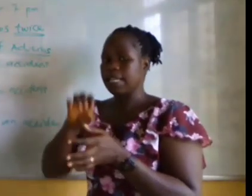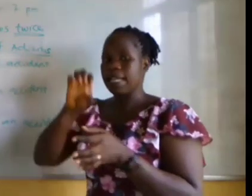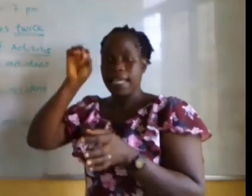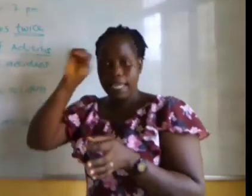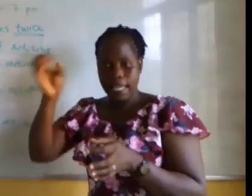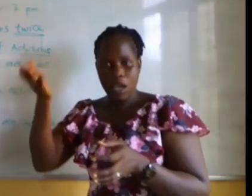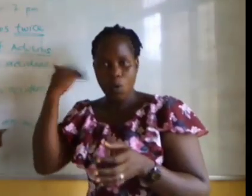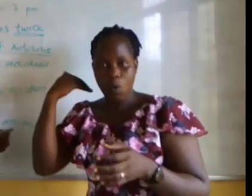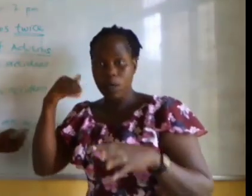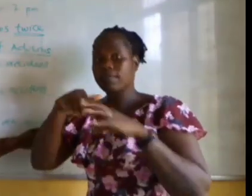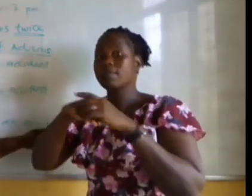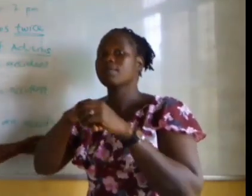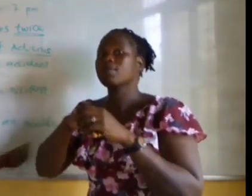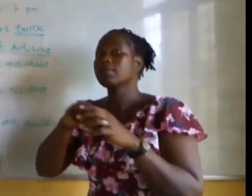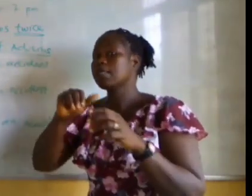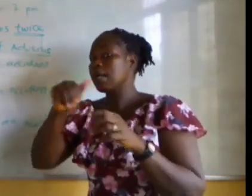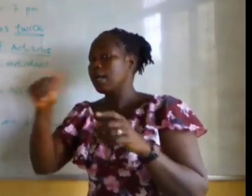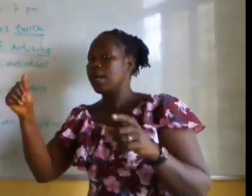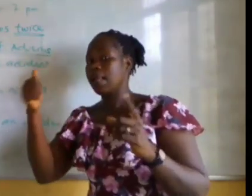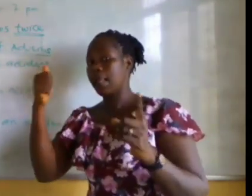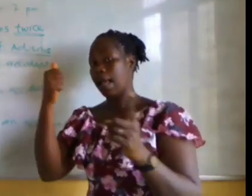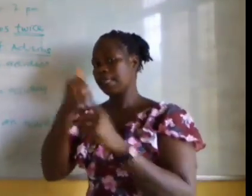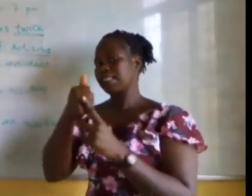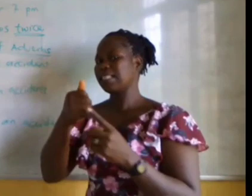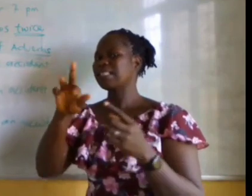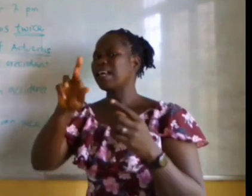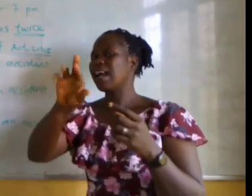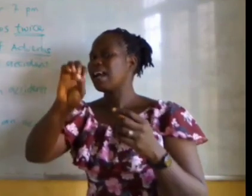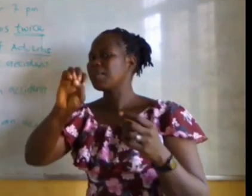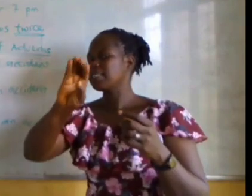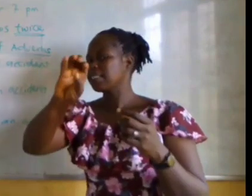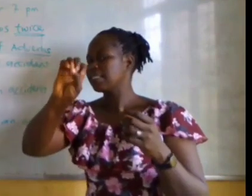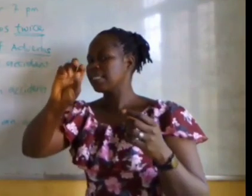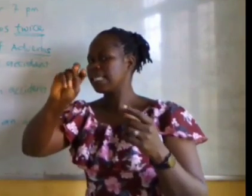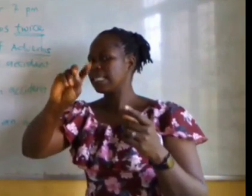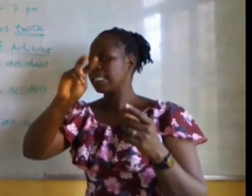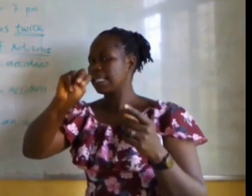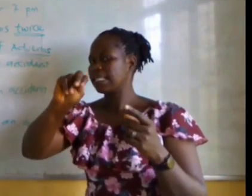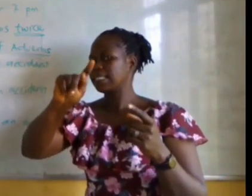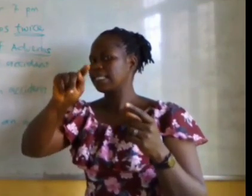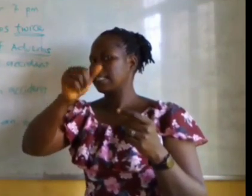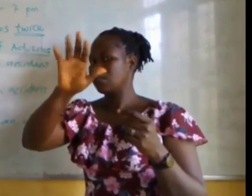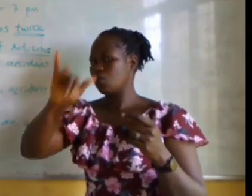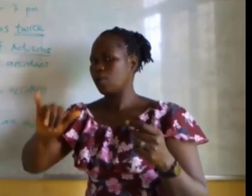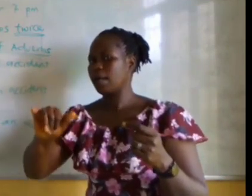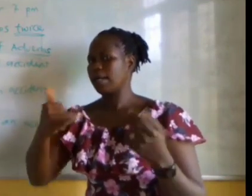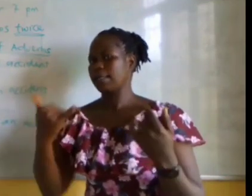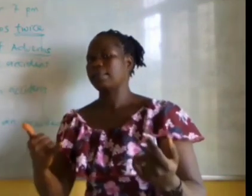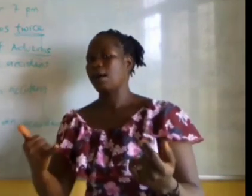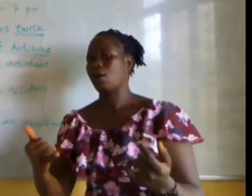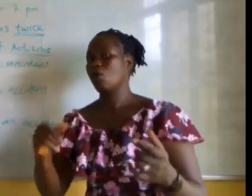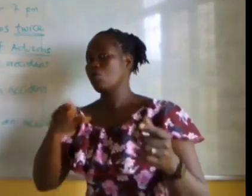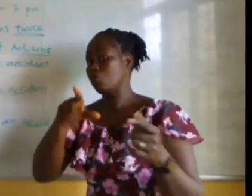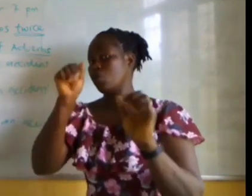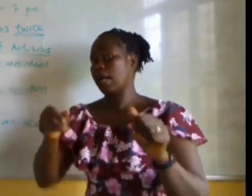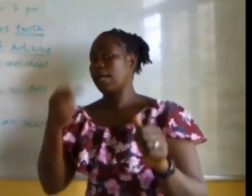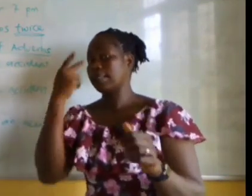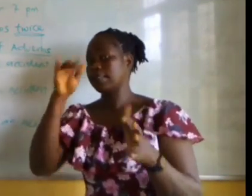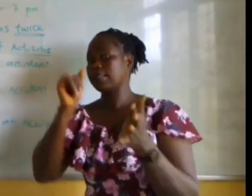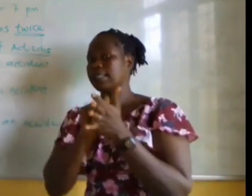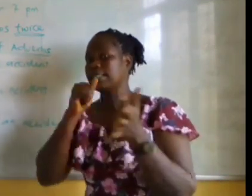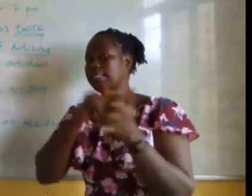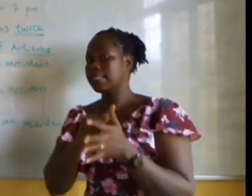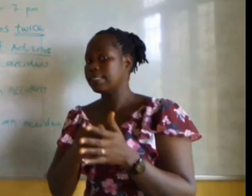was involved in an accident recently. So recently is found at the end